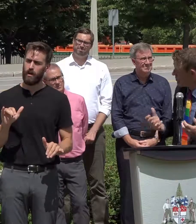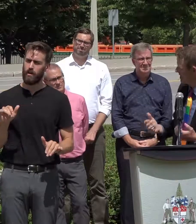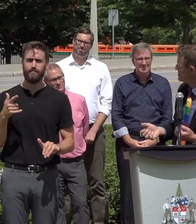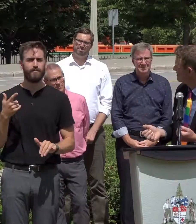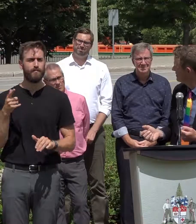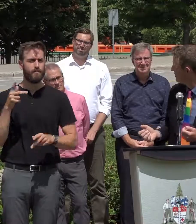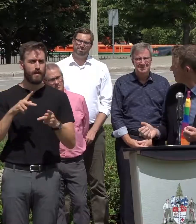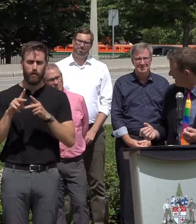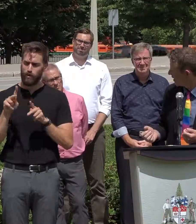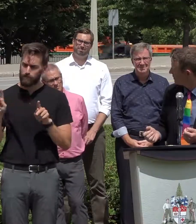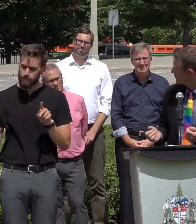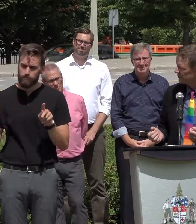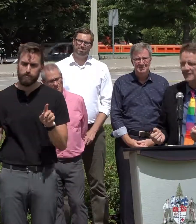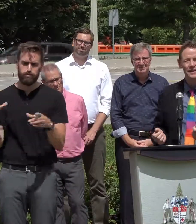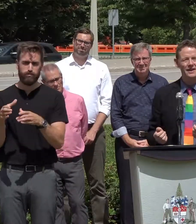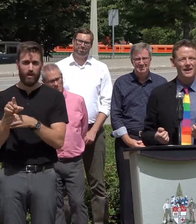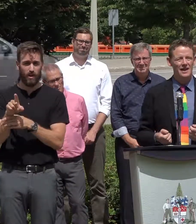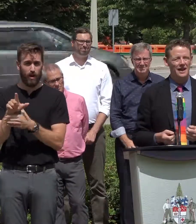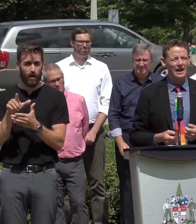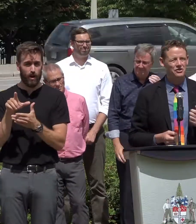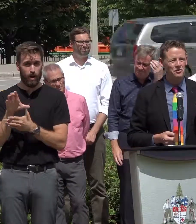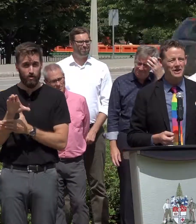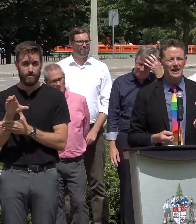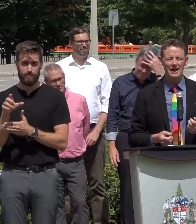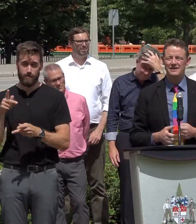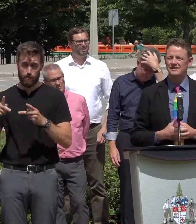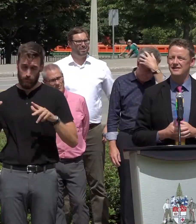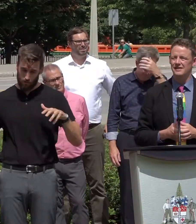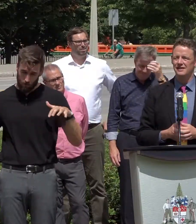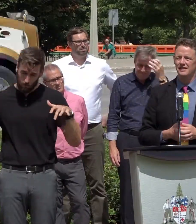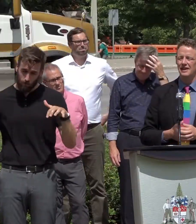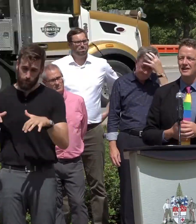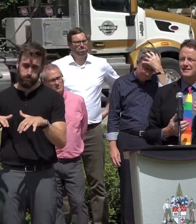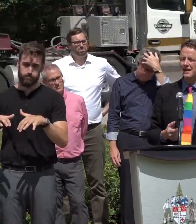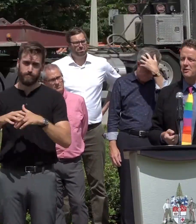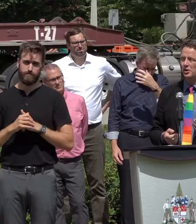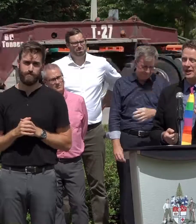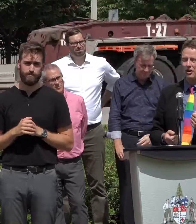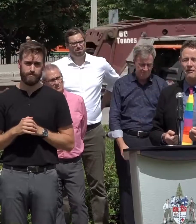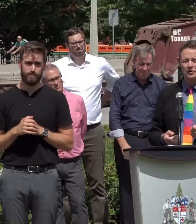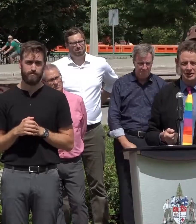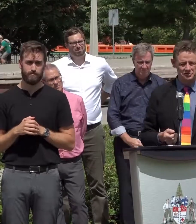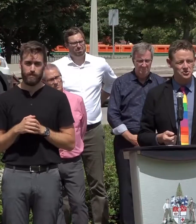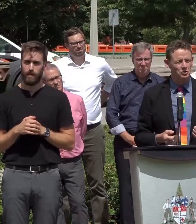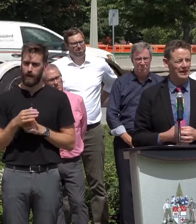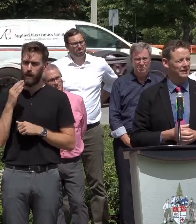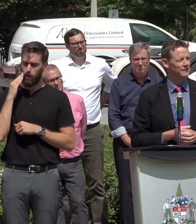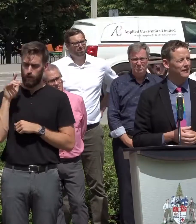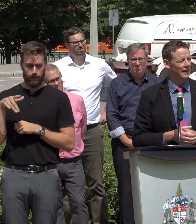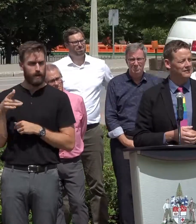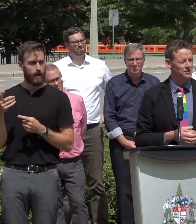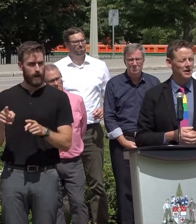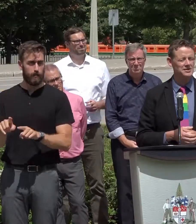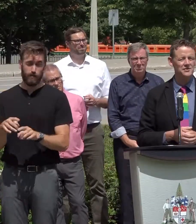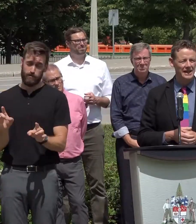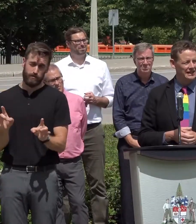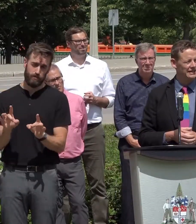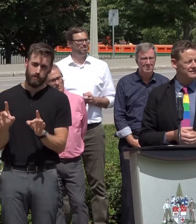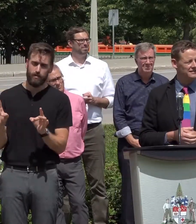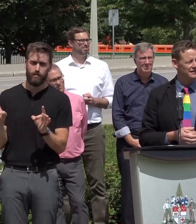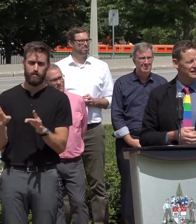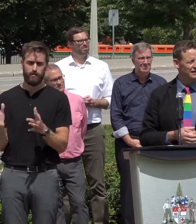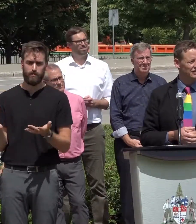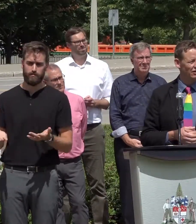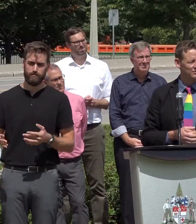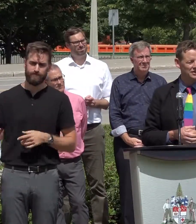the hundreds there. And you realize that as terrible and awful and disturbing as the rise of hate